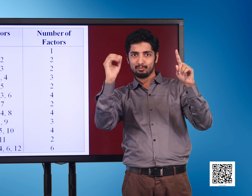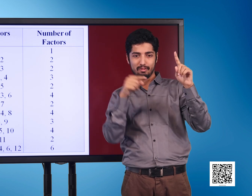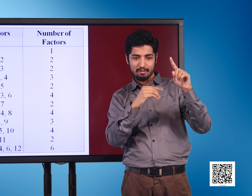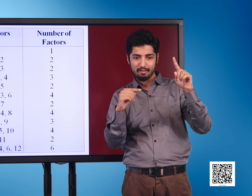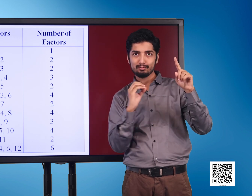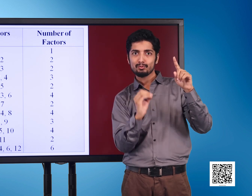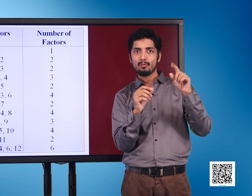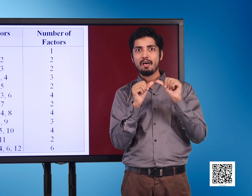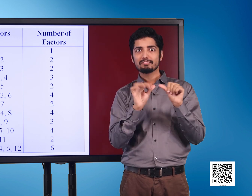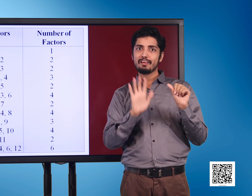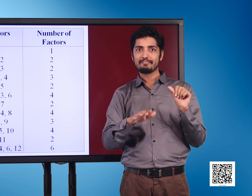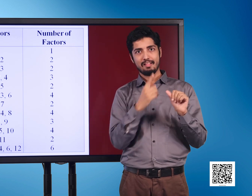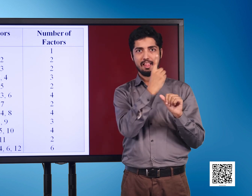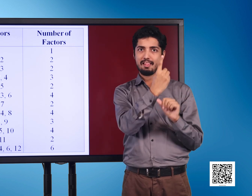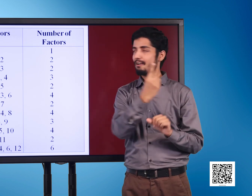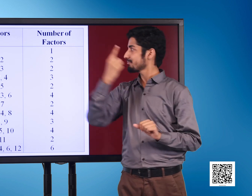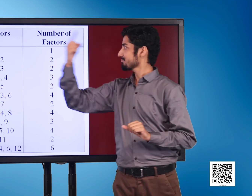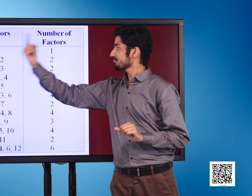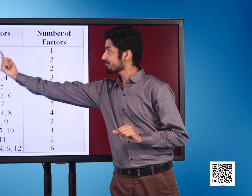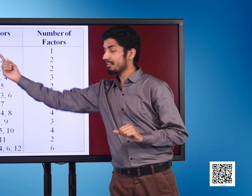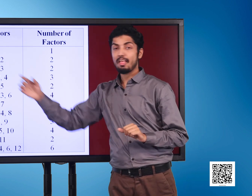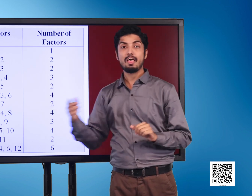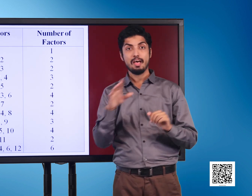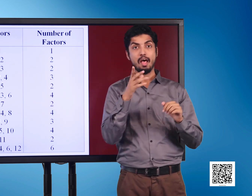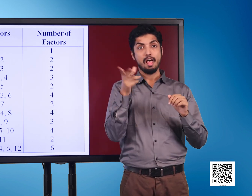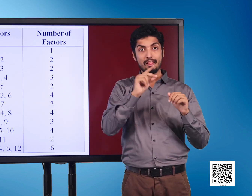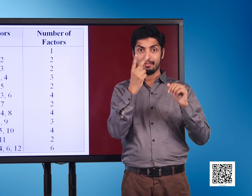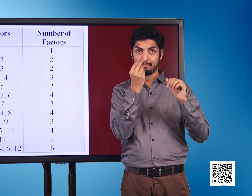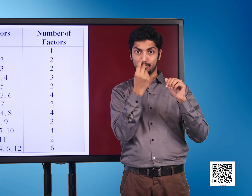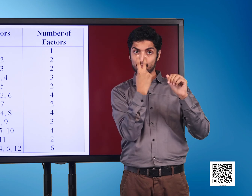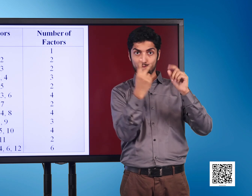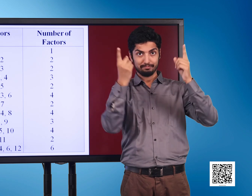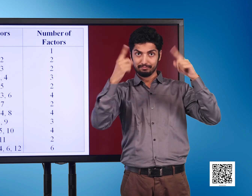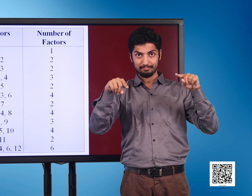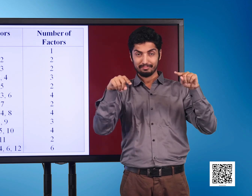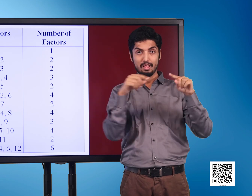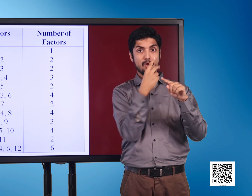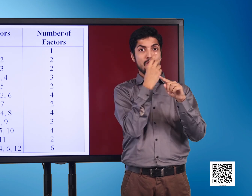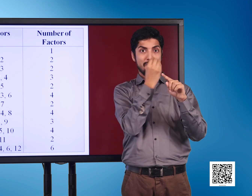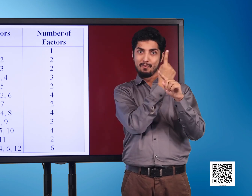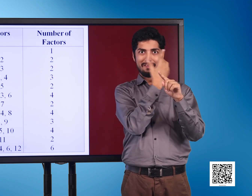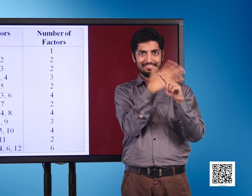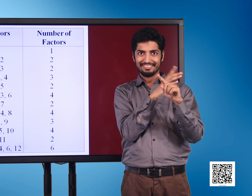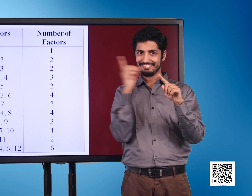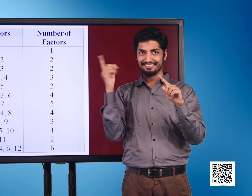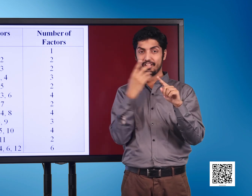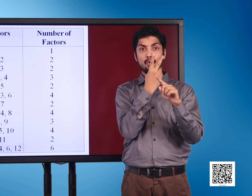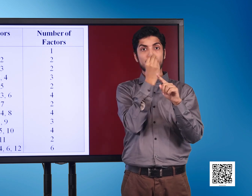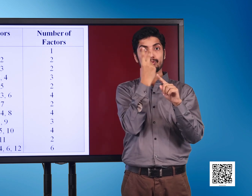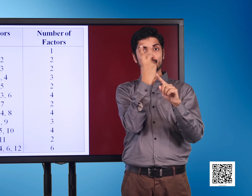10. 1, 2, 5, 10. 4, 11.